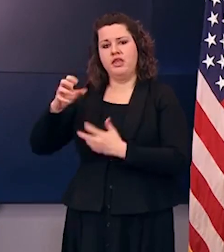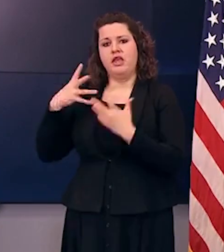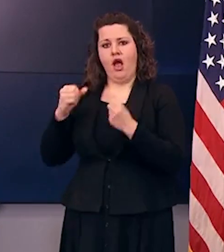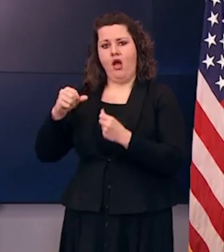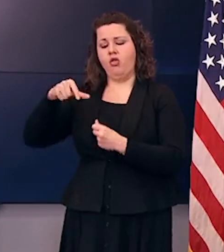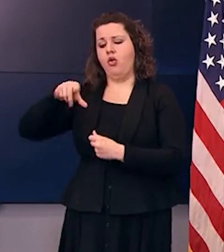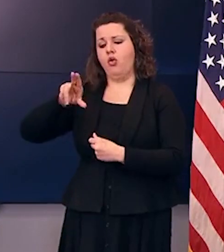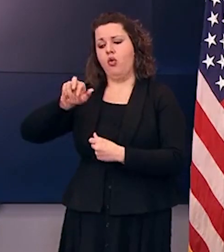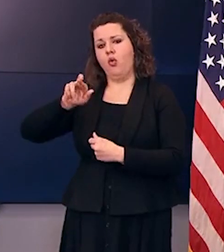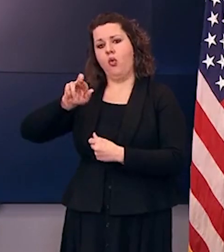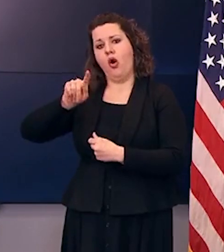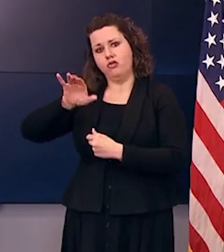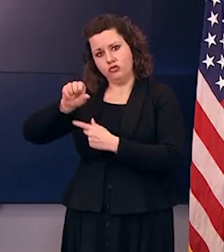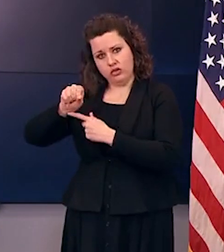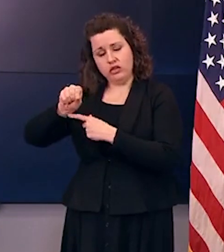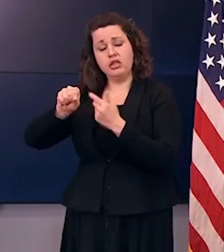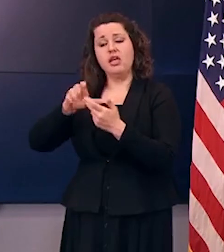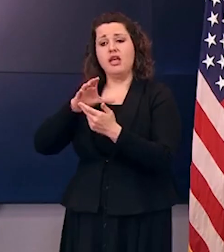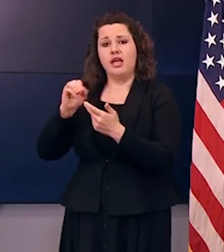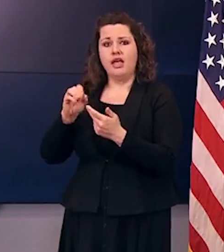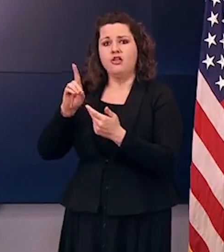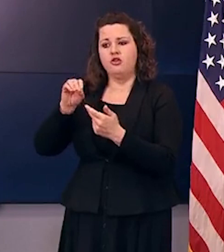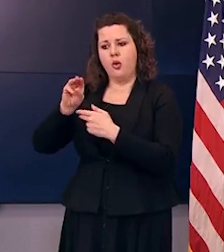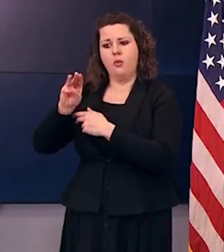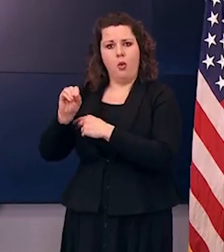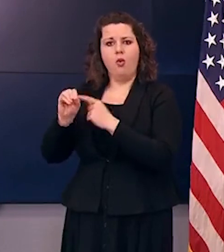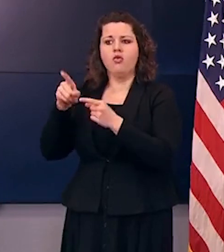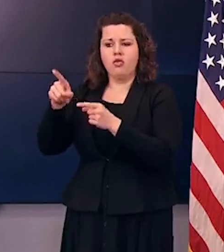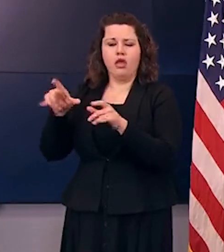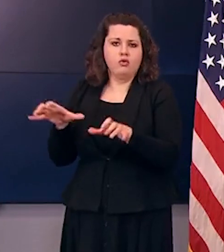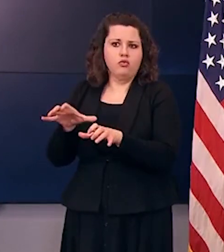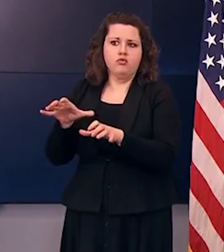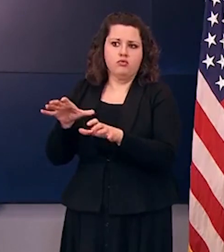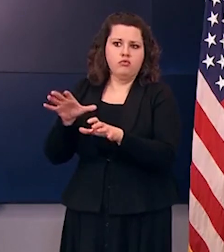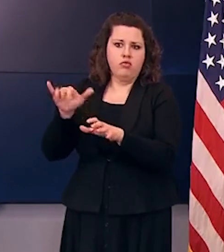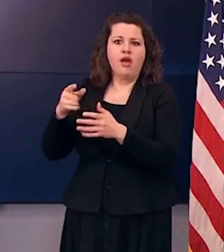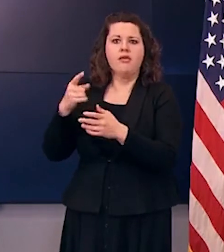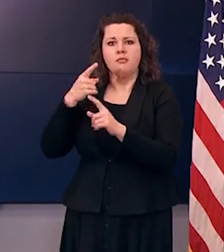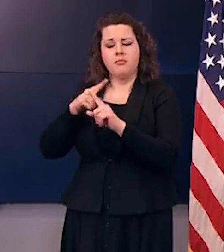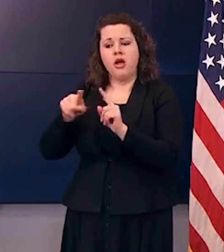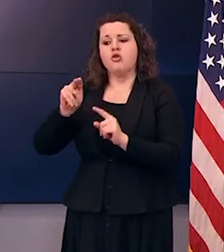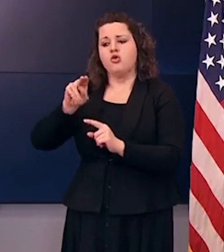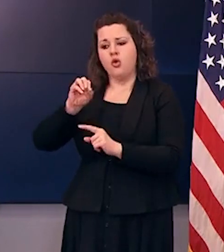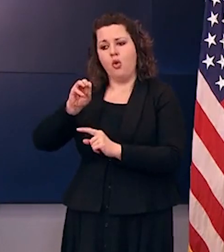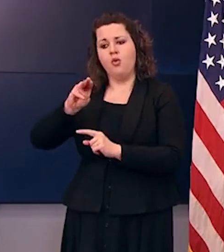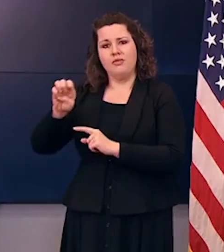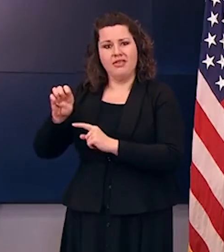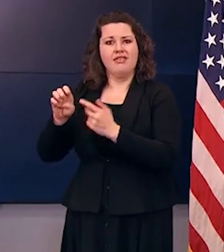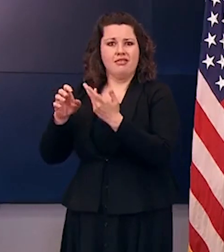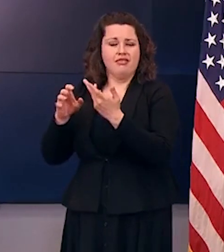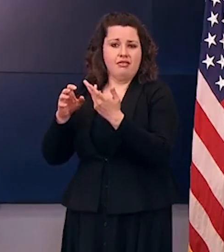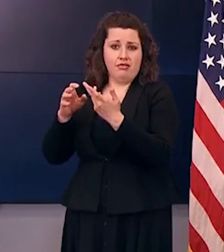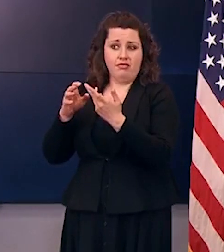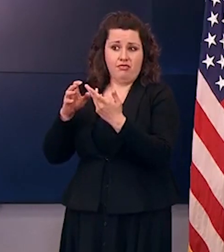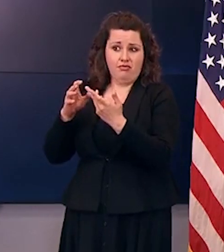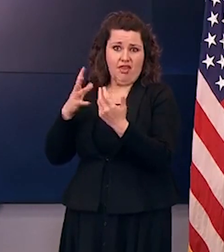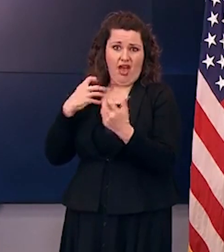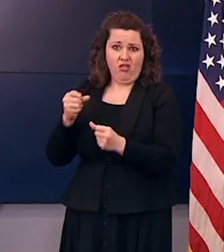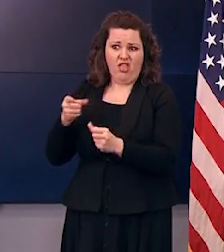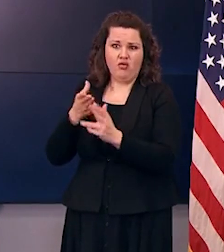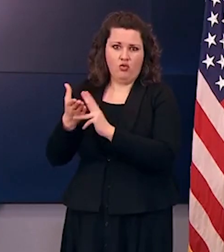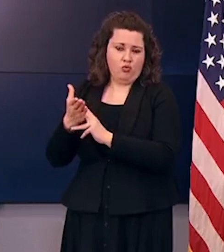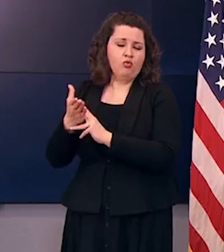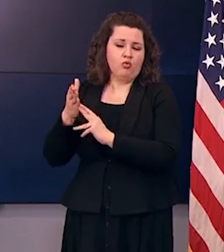and Domo does the front facing of the website. But through Nomi Health, all of that is provided through the equipment, through the